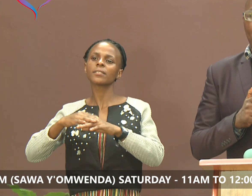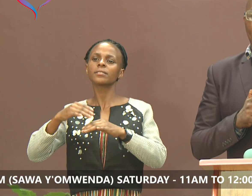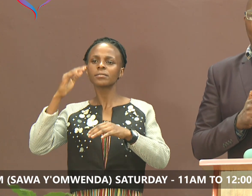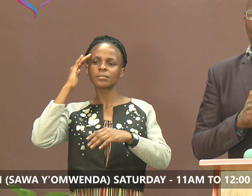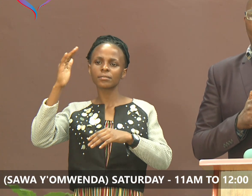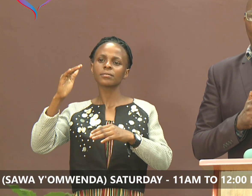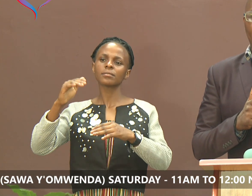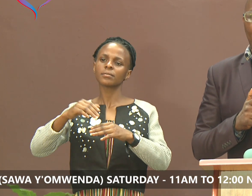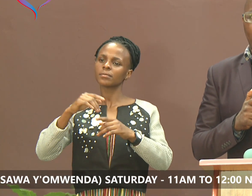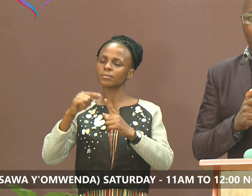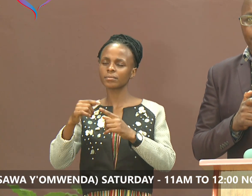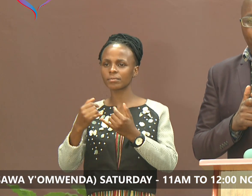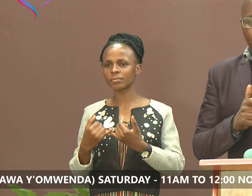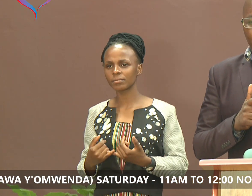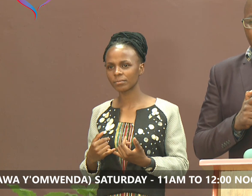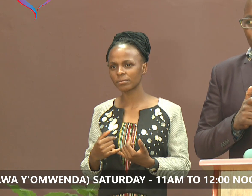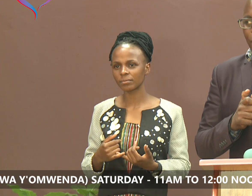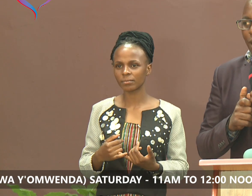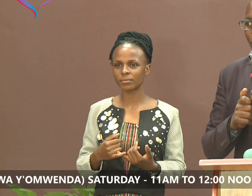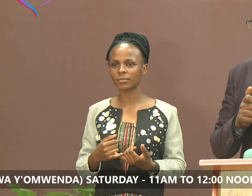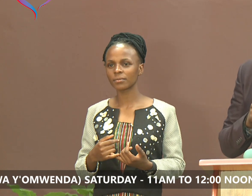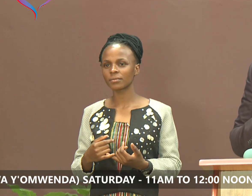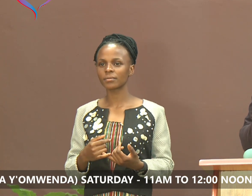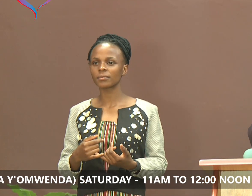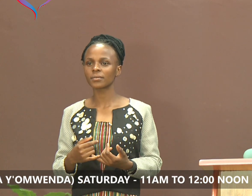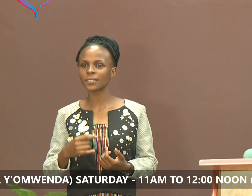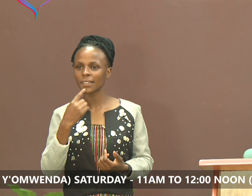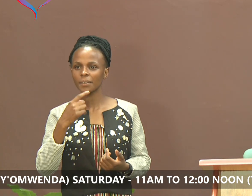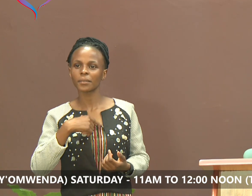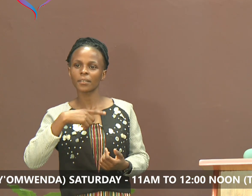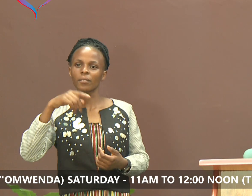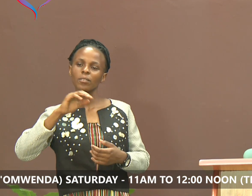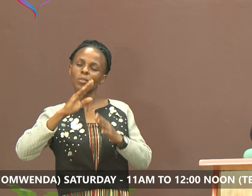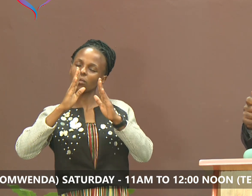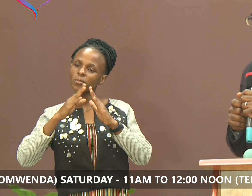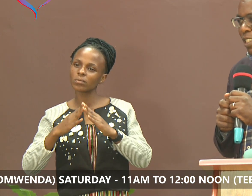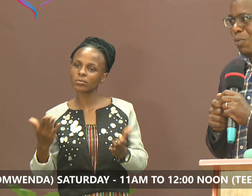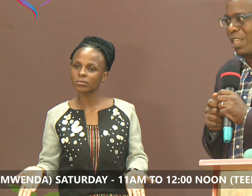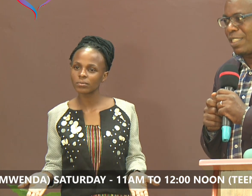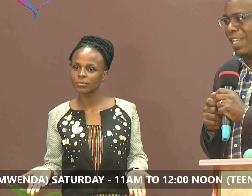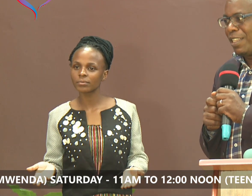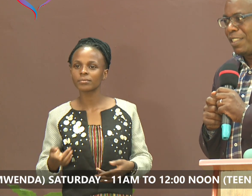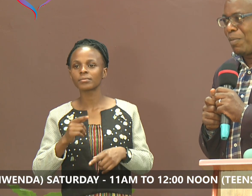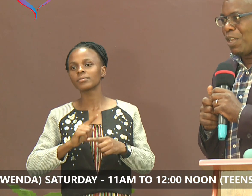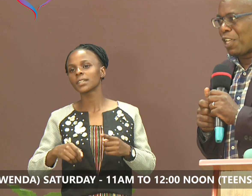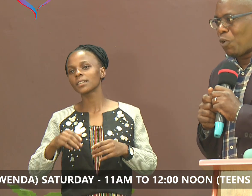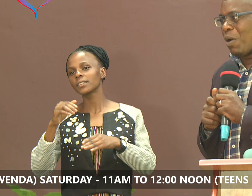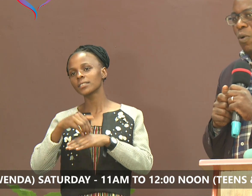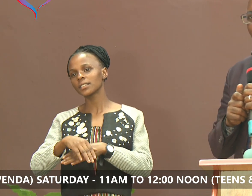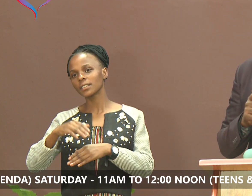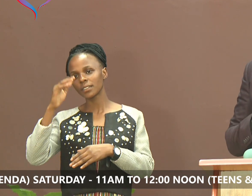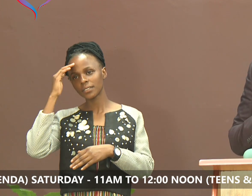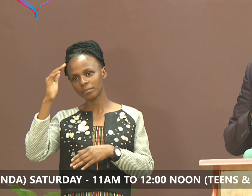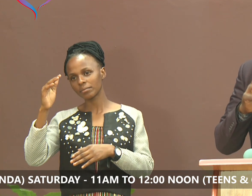ne bano benkola nabo nemba weleza pasa ruzinda nzenzize waka choka jenda ge wakanga simuweleza temunange